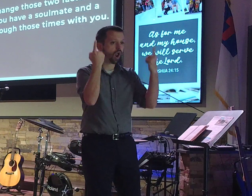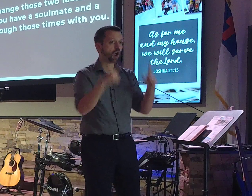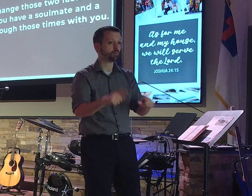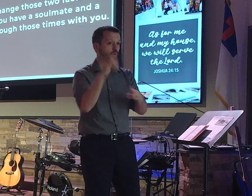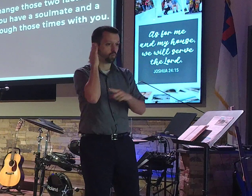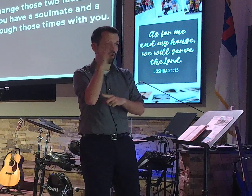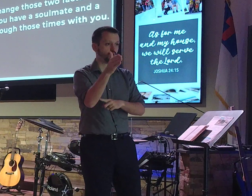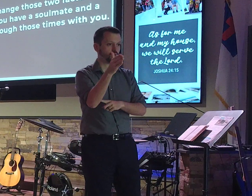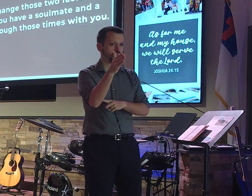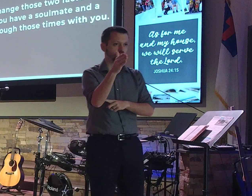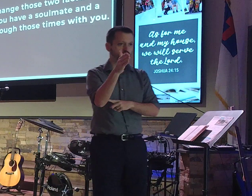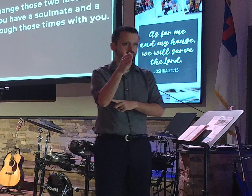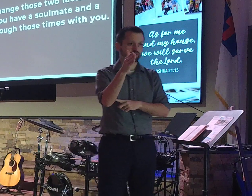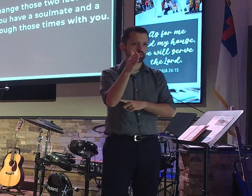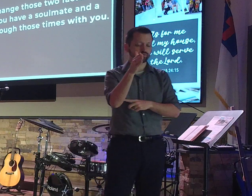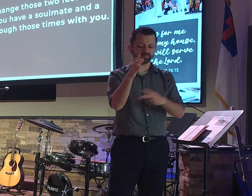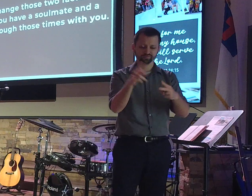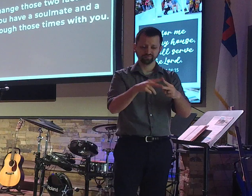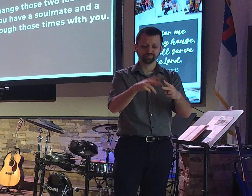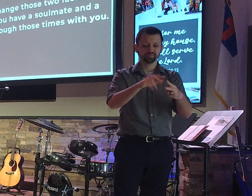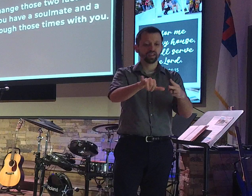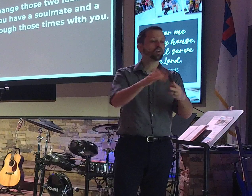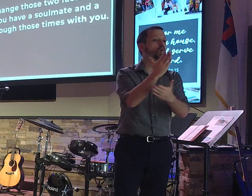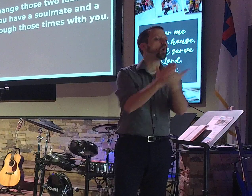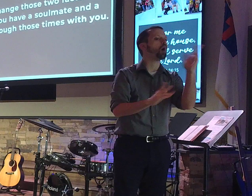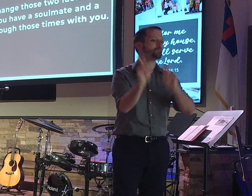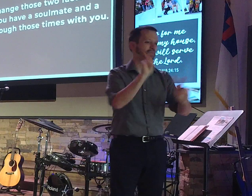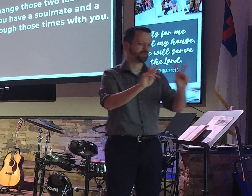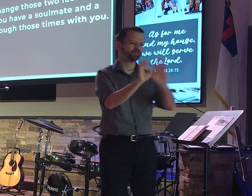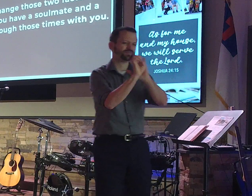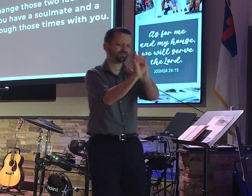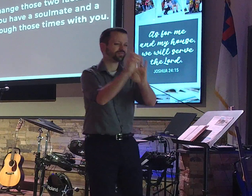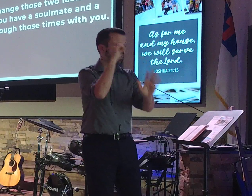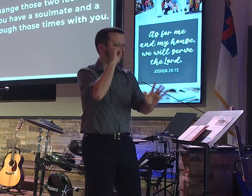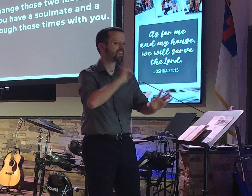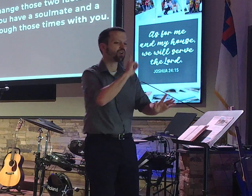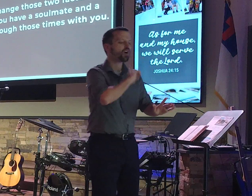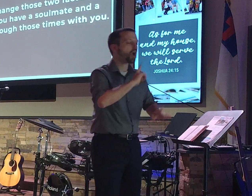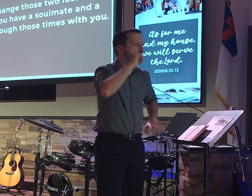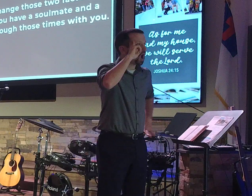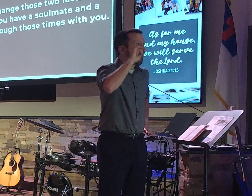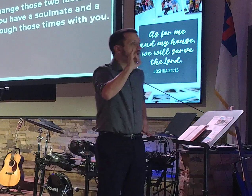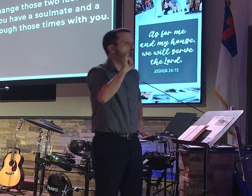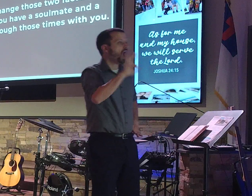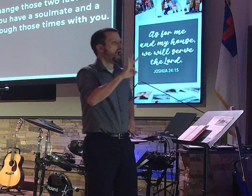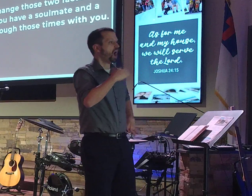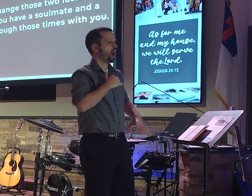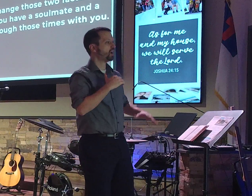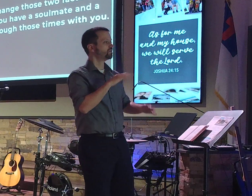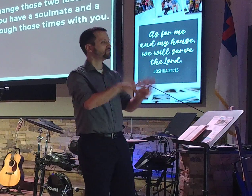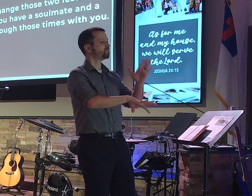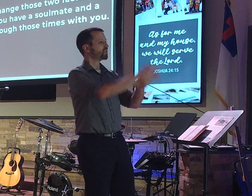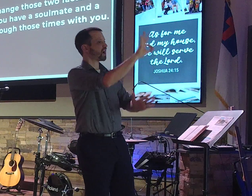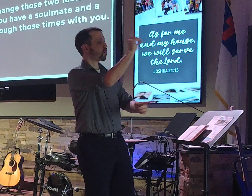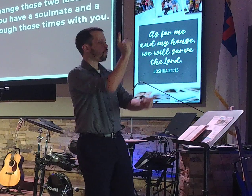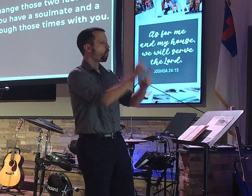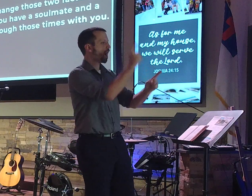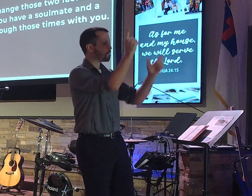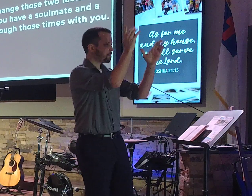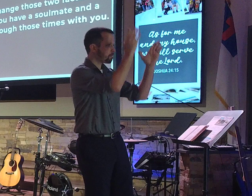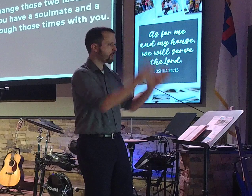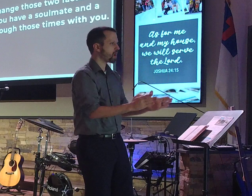other words, some people think that are single, they think, if I could just find the right person and if I could